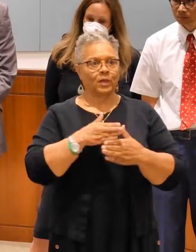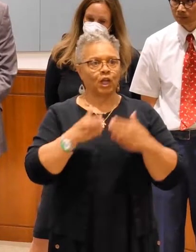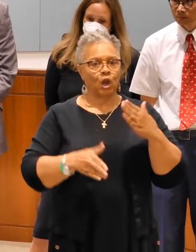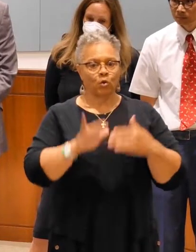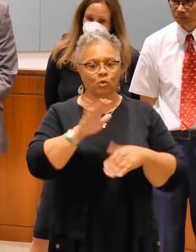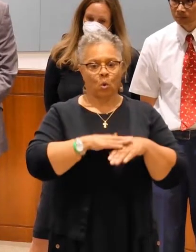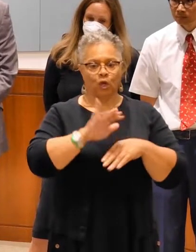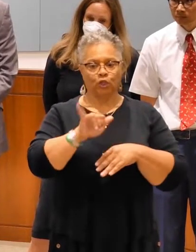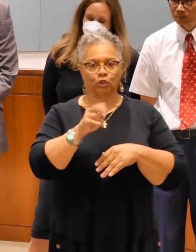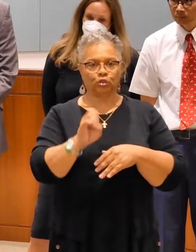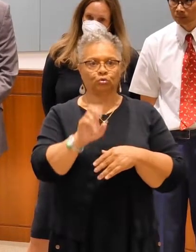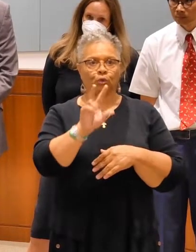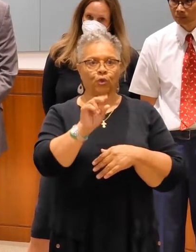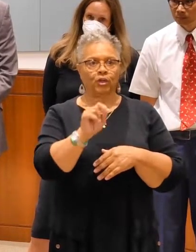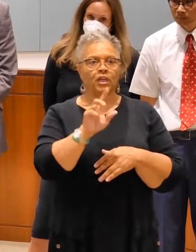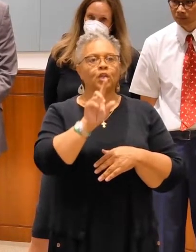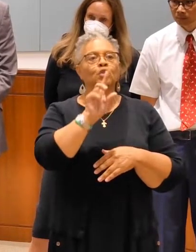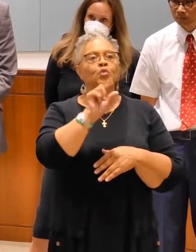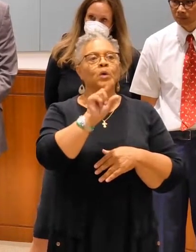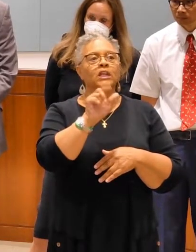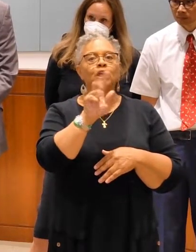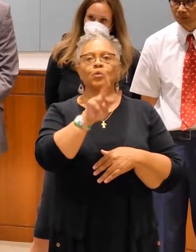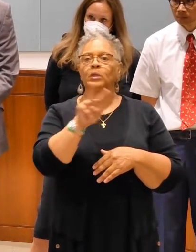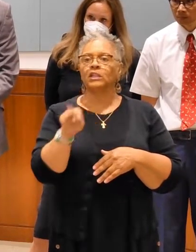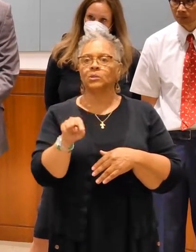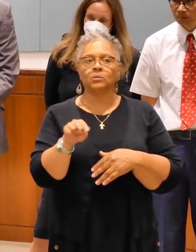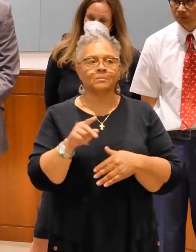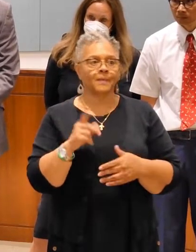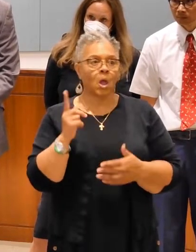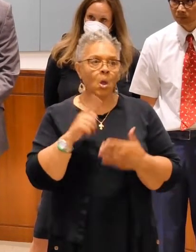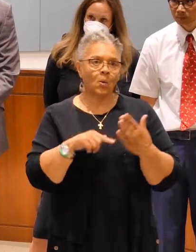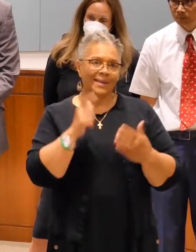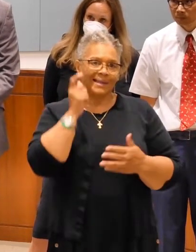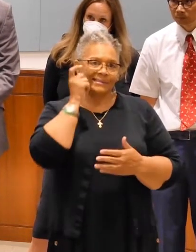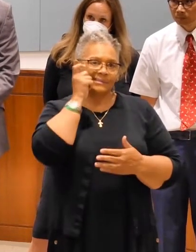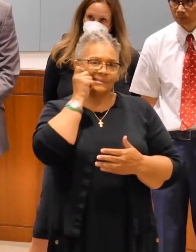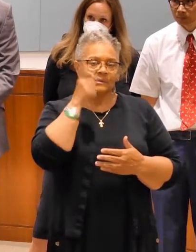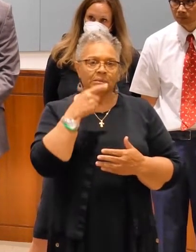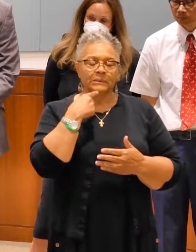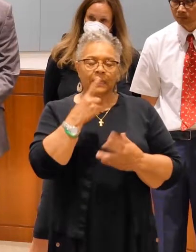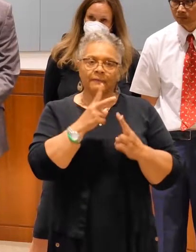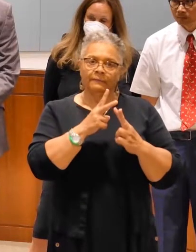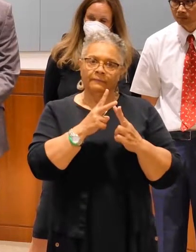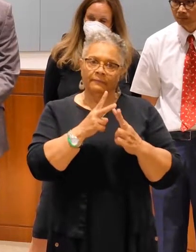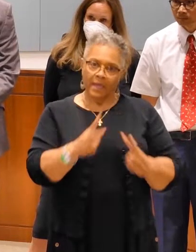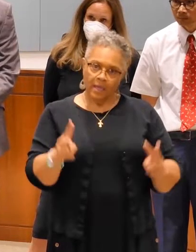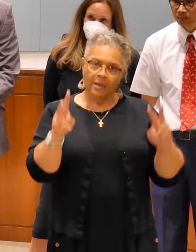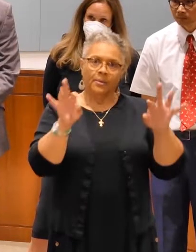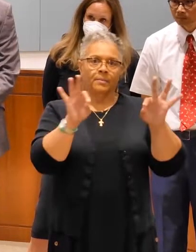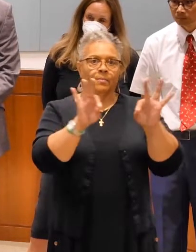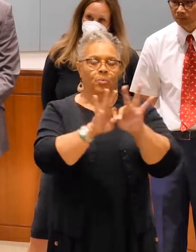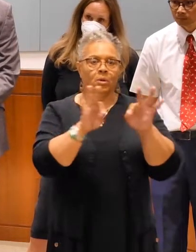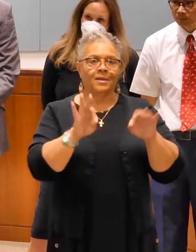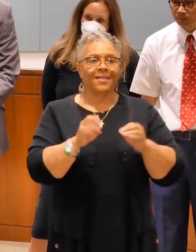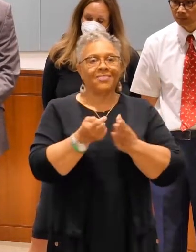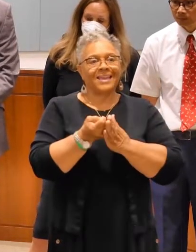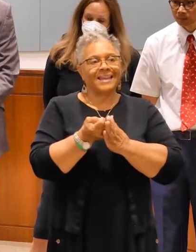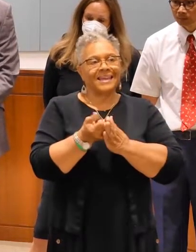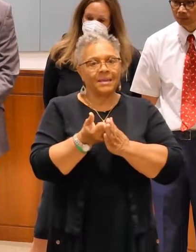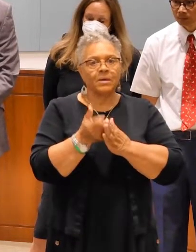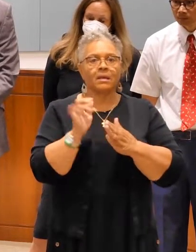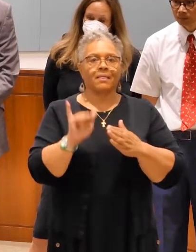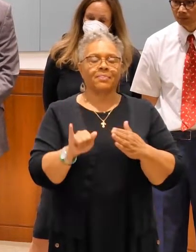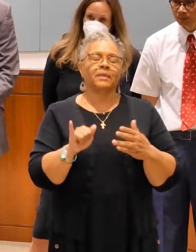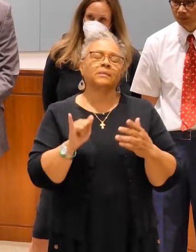30th, 2022. Now, what I just said is extremely important. The elimination of this